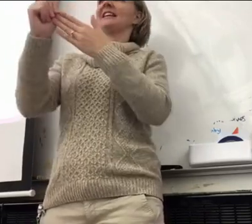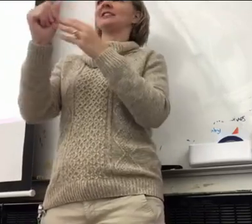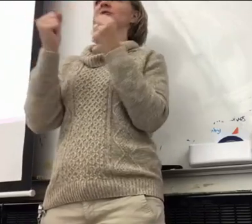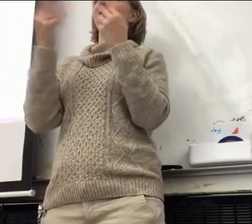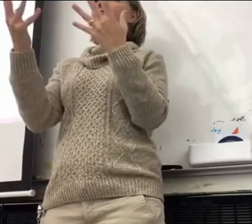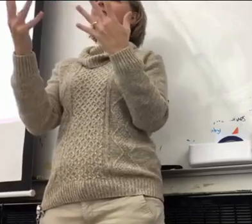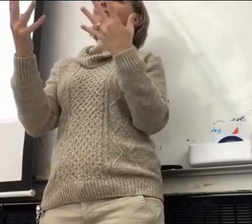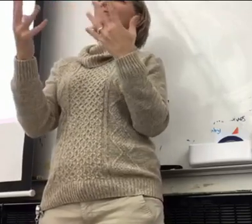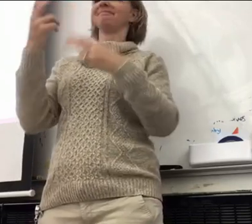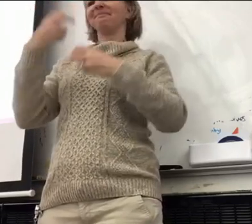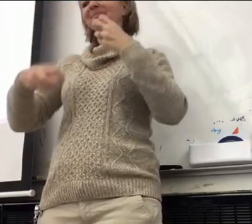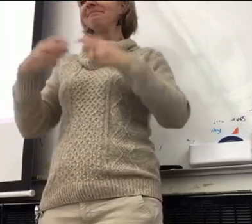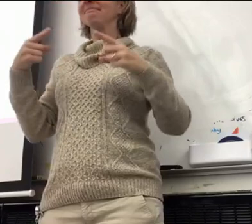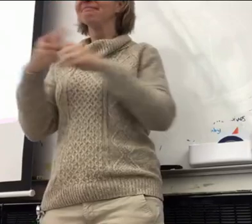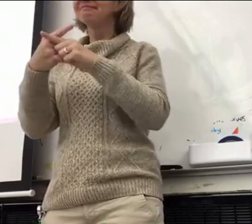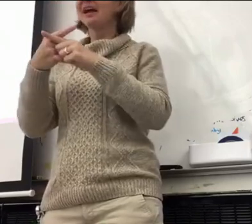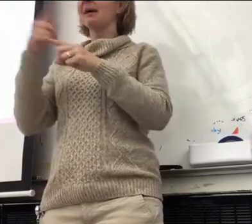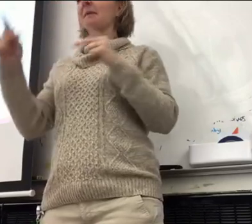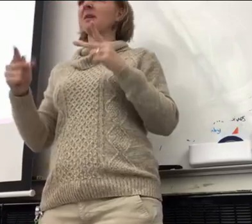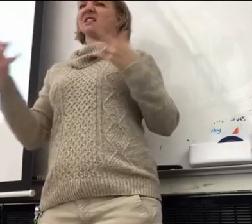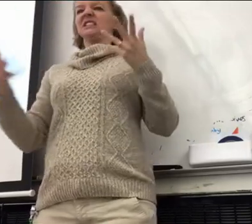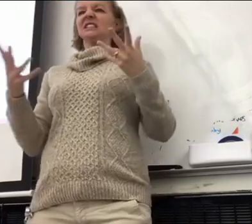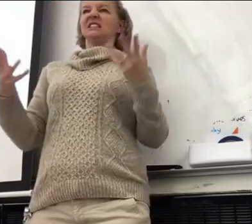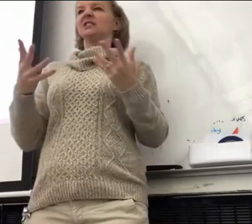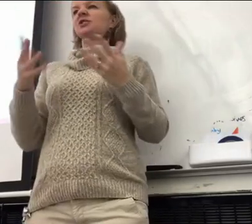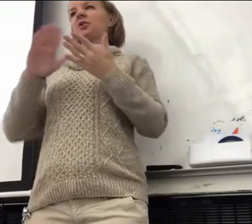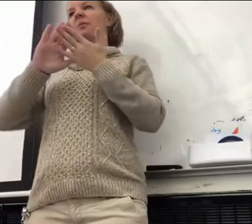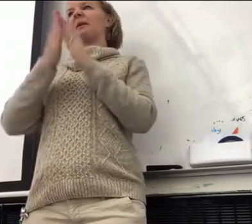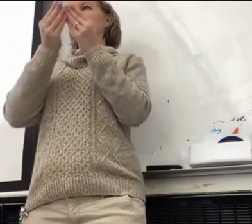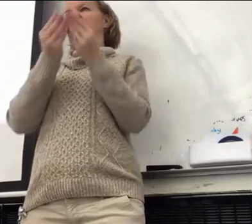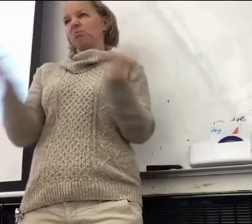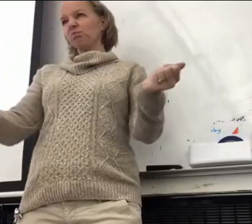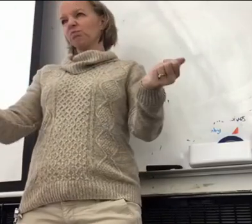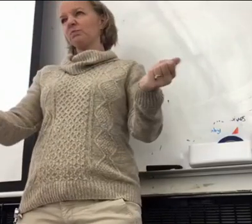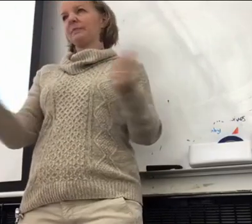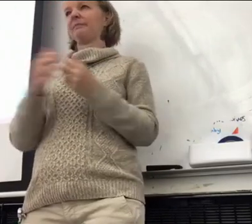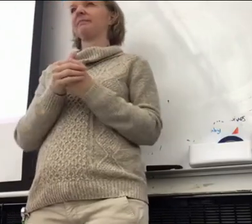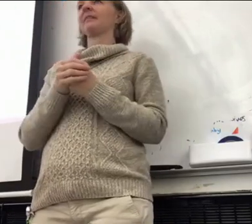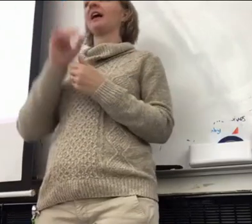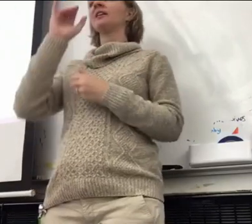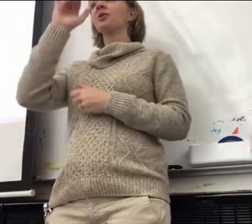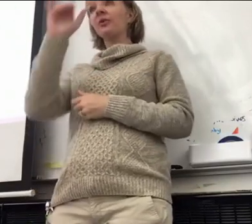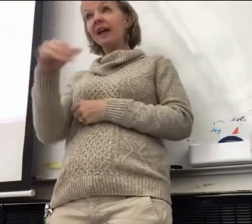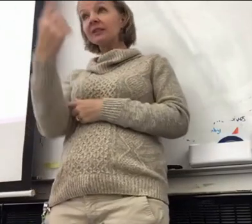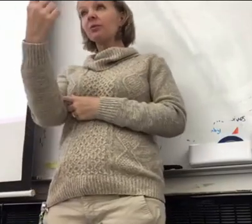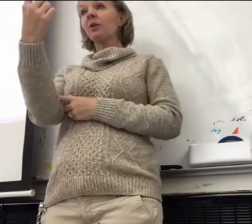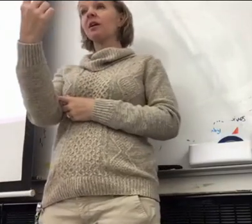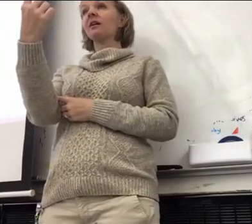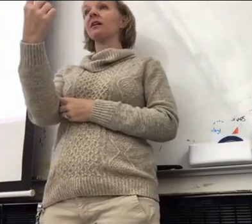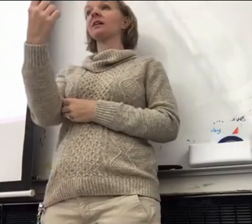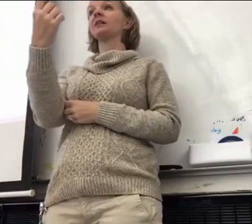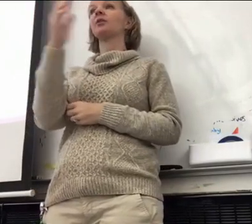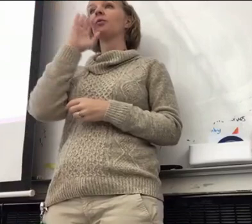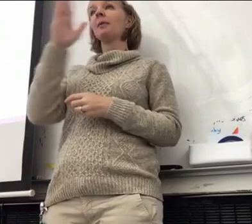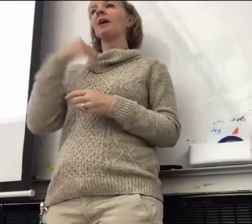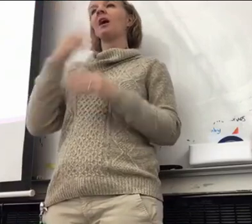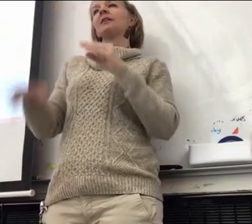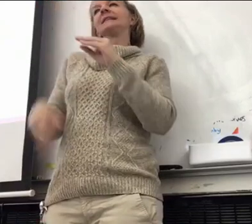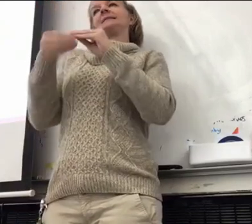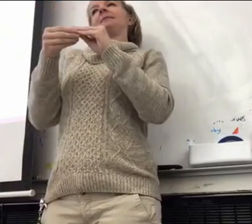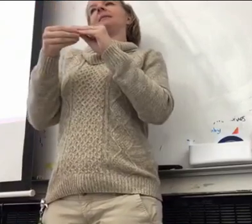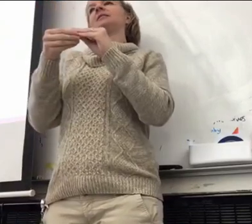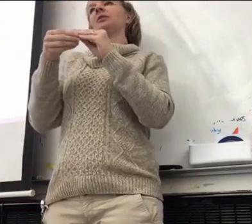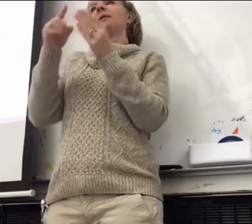strife. People are controversial about it, and it ends up going away. Now, this is going to be one that's going to be on your supplemental notes, your